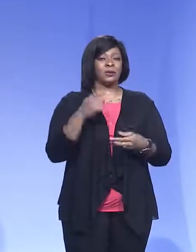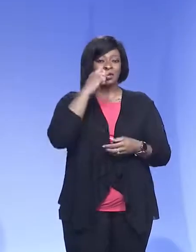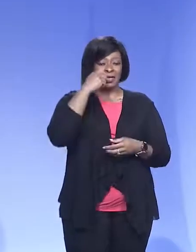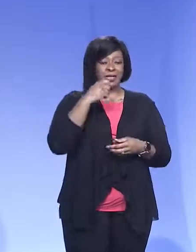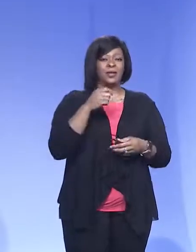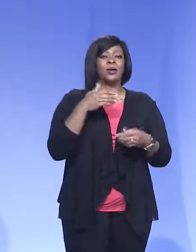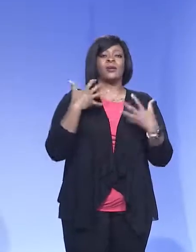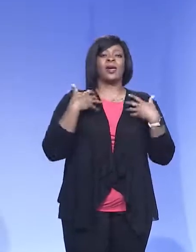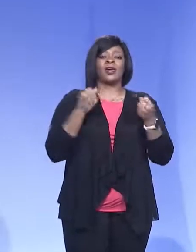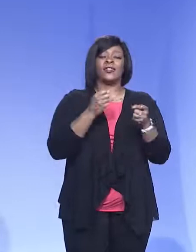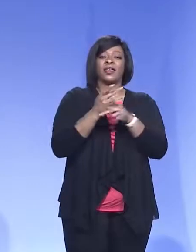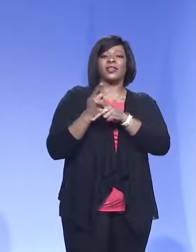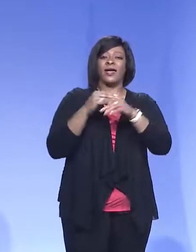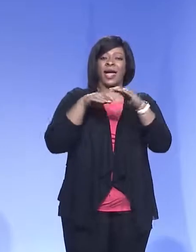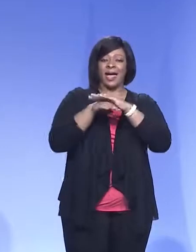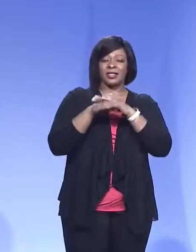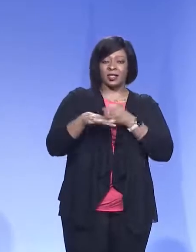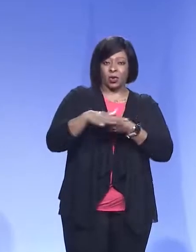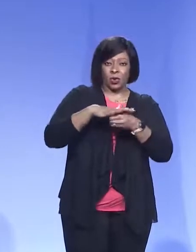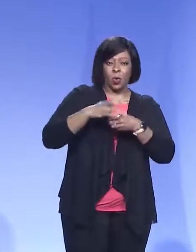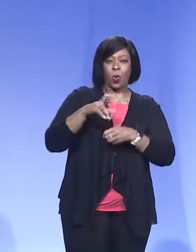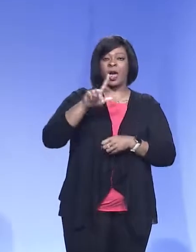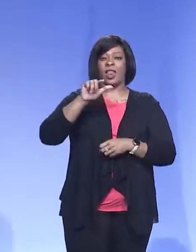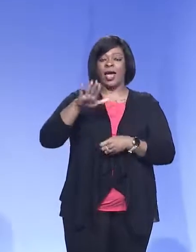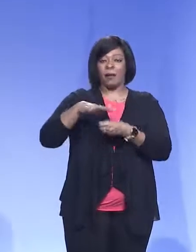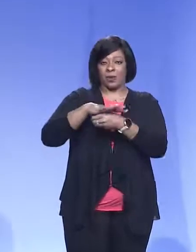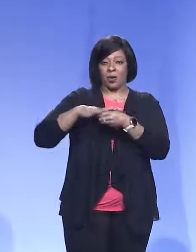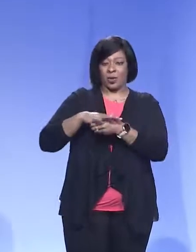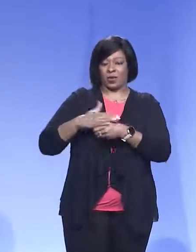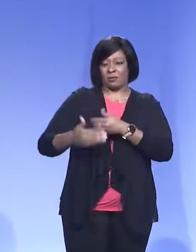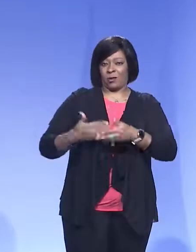healthcare assets locally or labs locally.